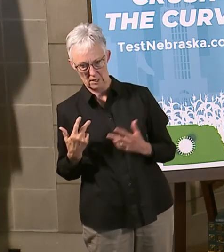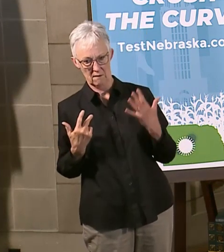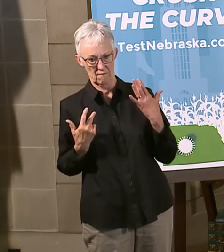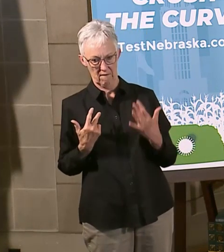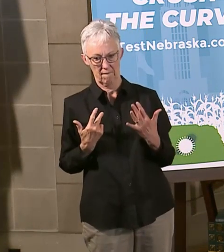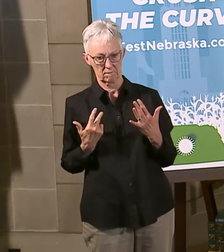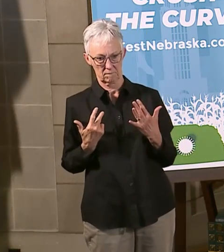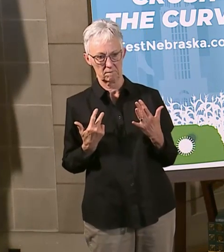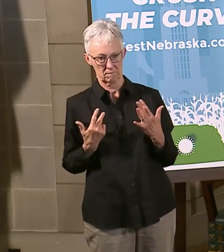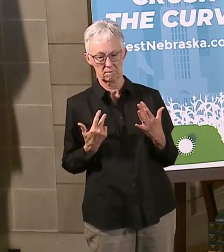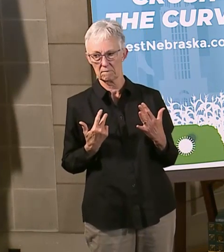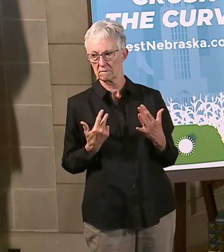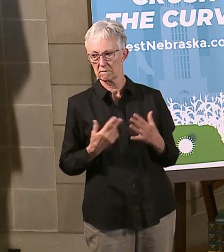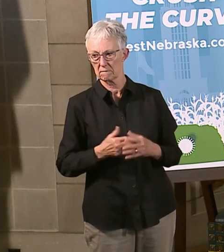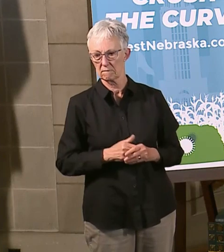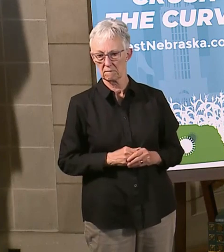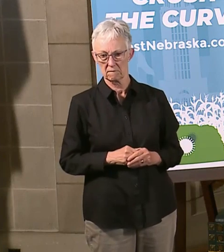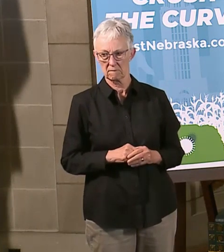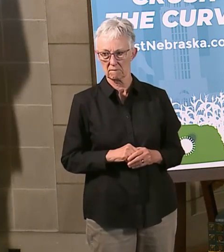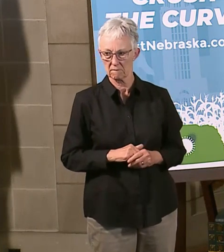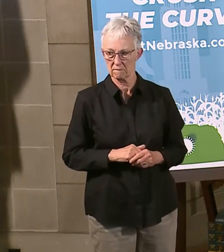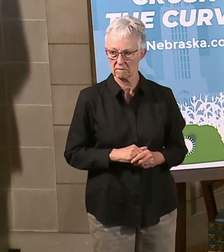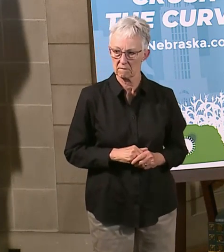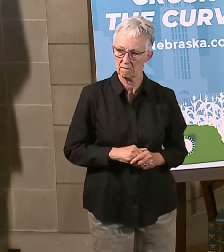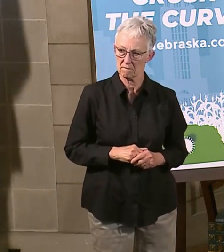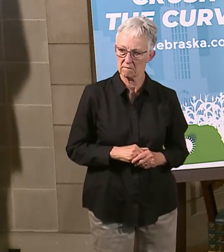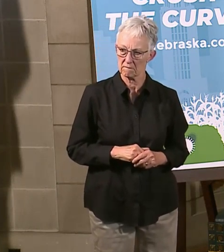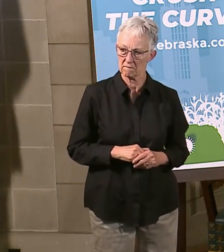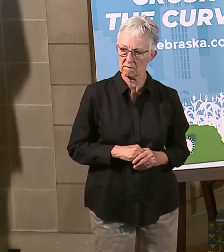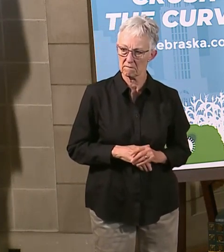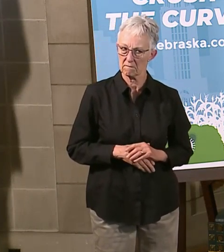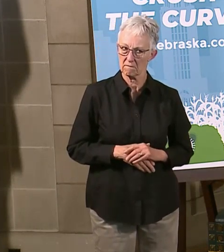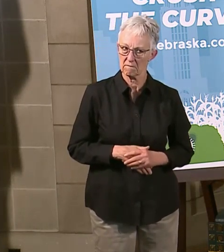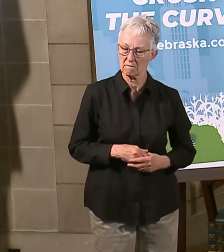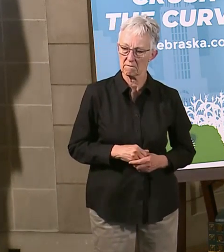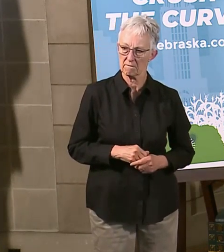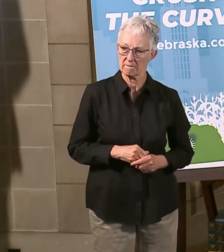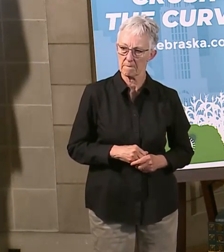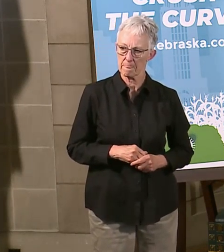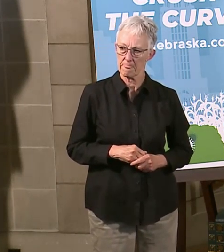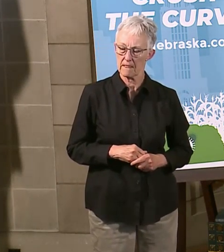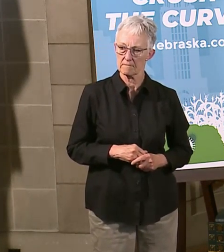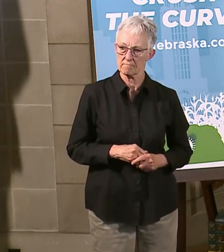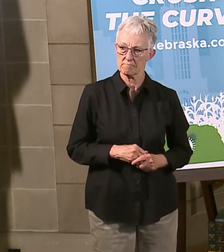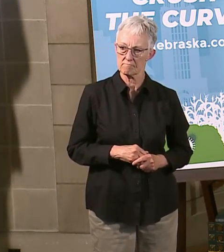Yeah. You look at those 15 that were transported out, is that because of further